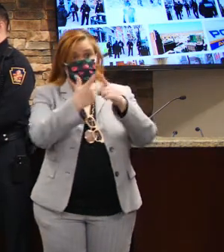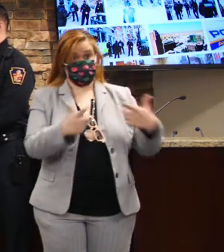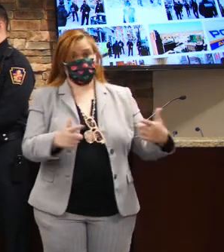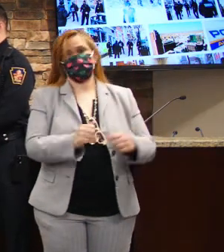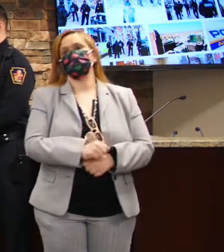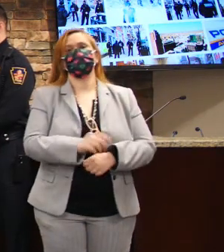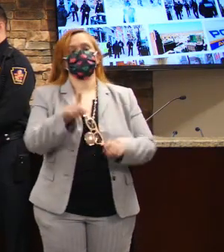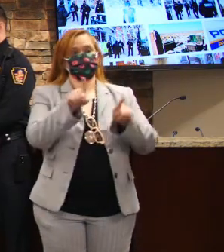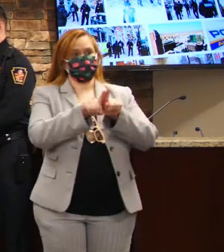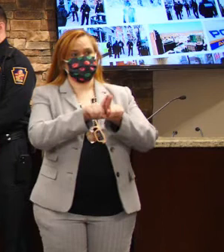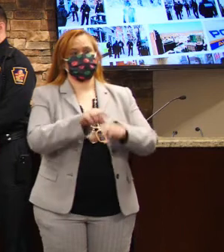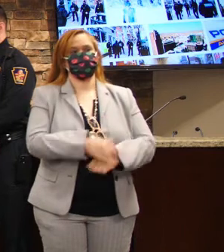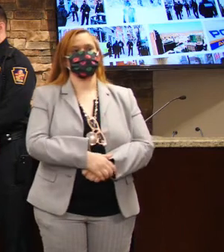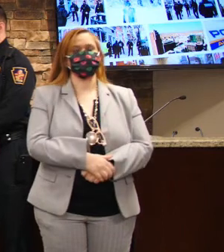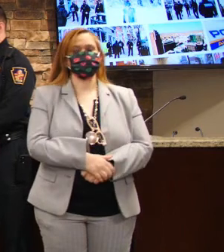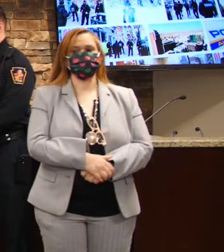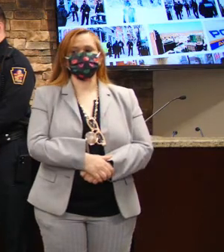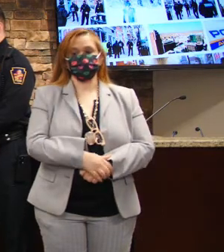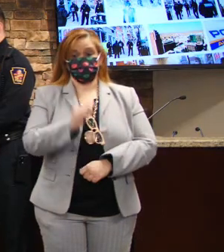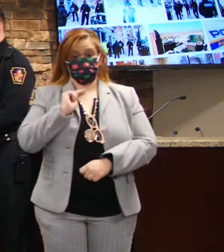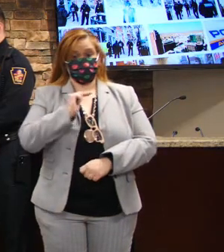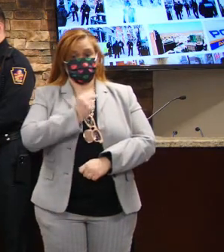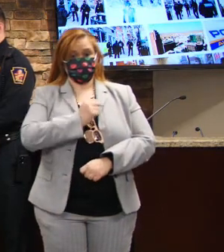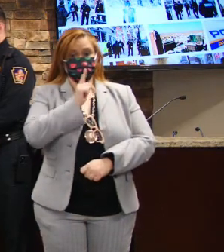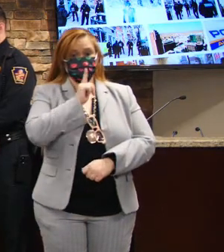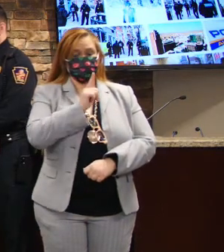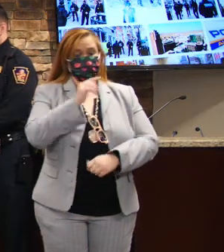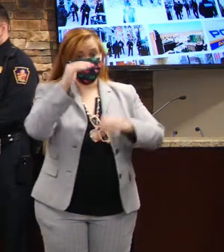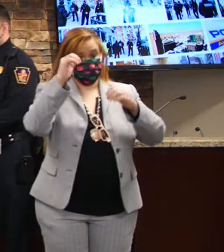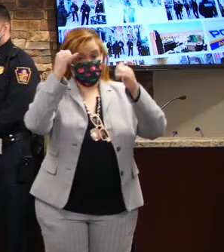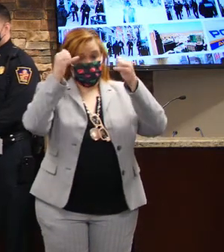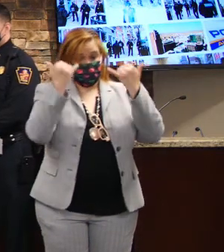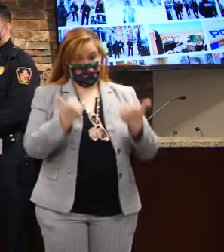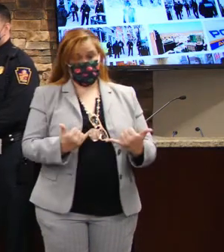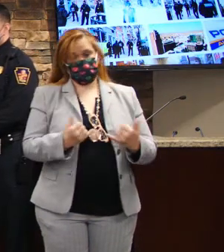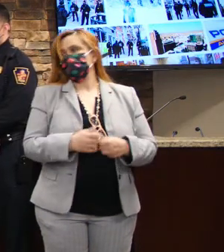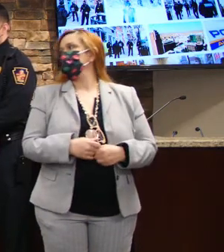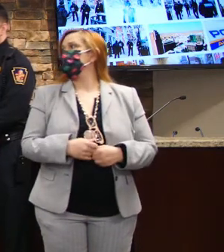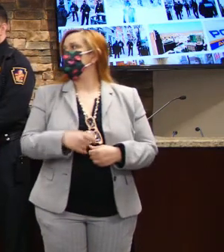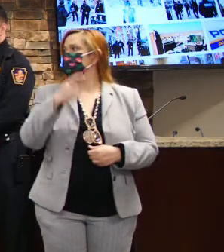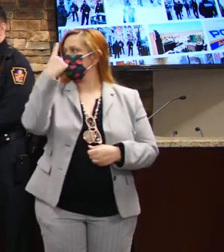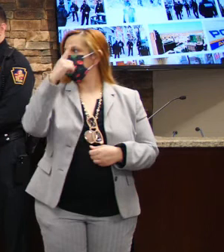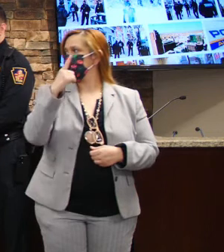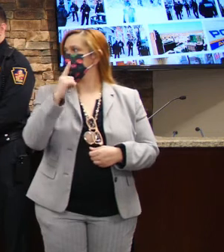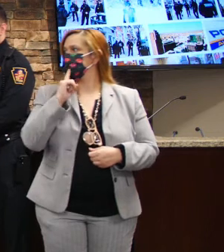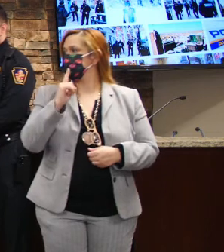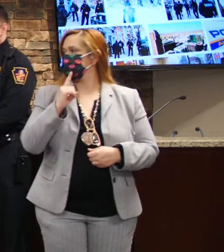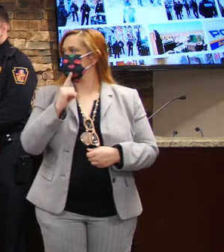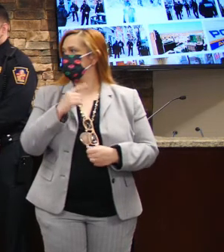make this new connection to our community. To everyone else in attendance and those of you watching online in our COVID